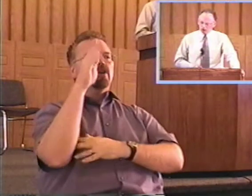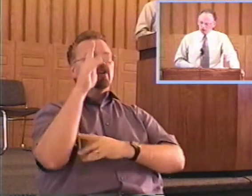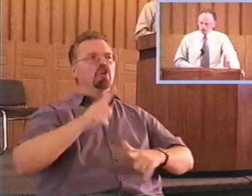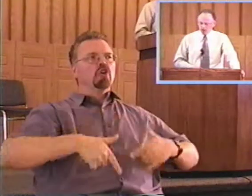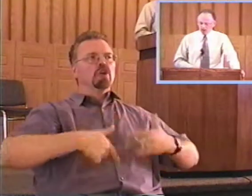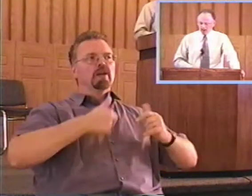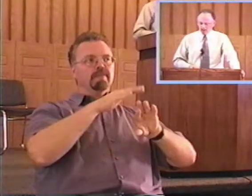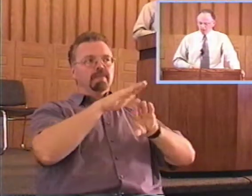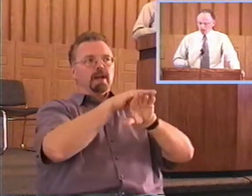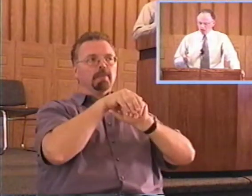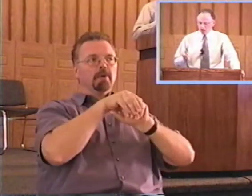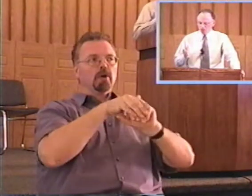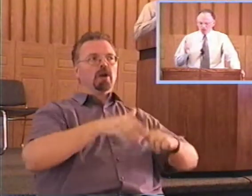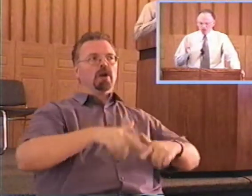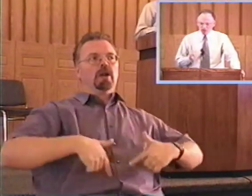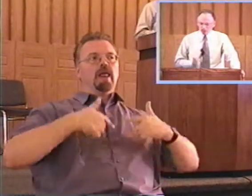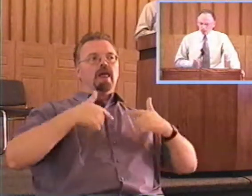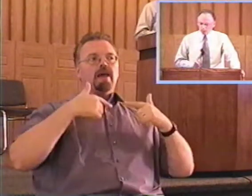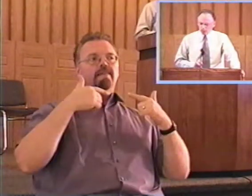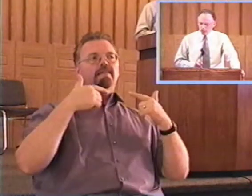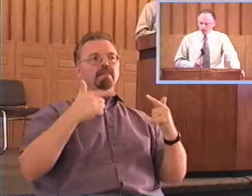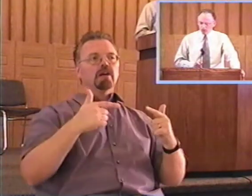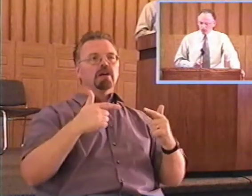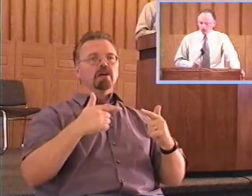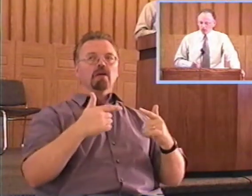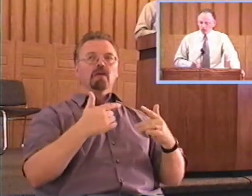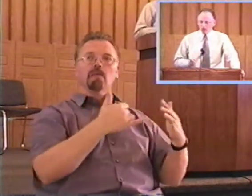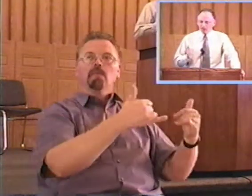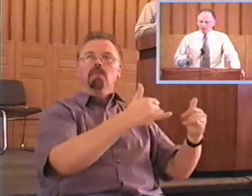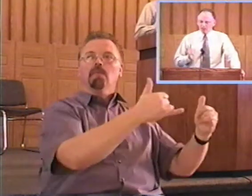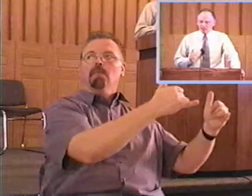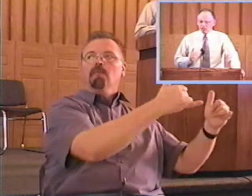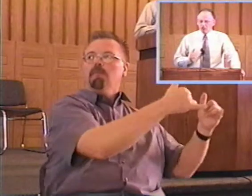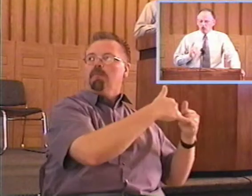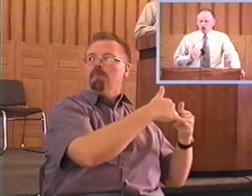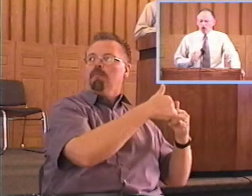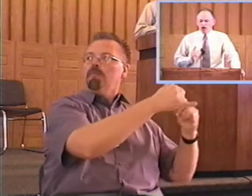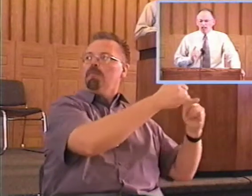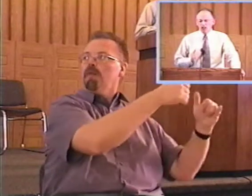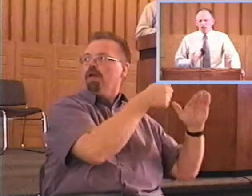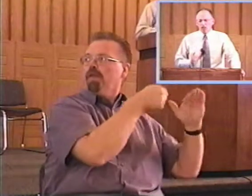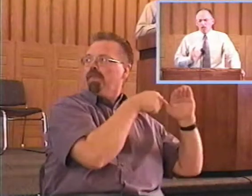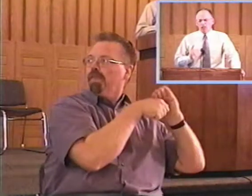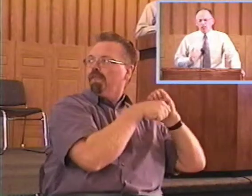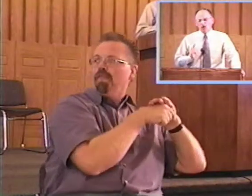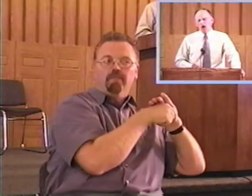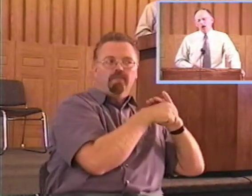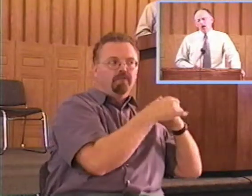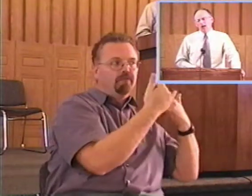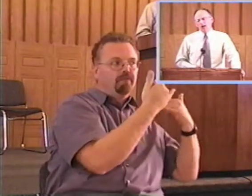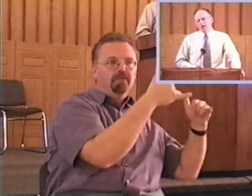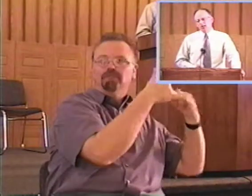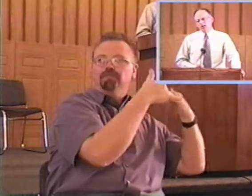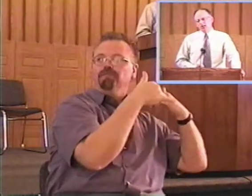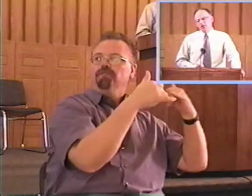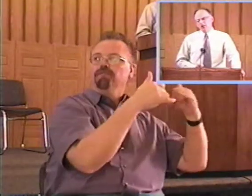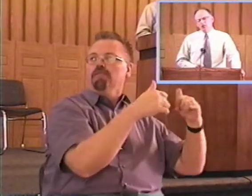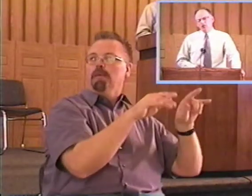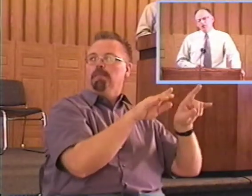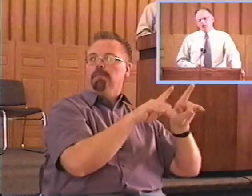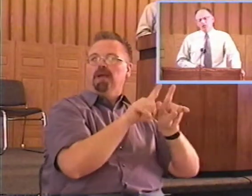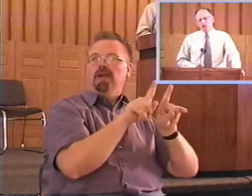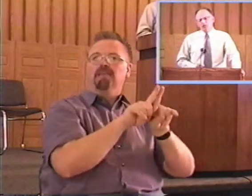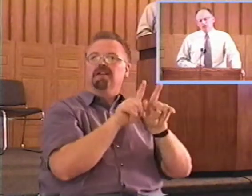a hypocritical life, you're messing around, you're acting as if God is not God.